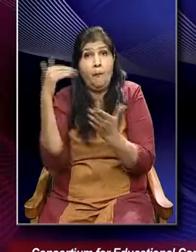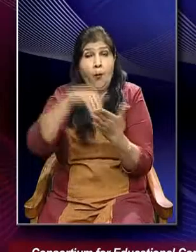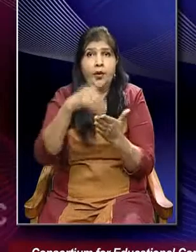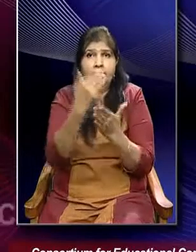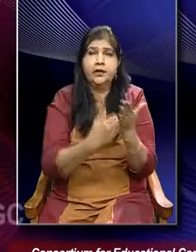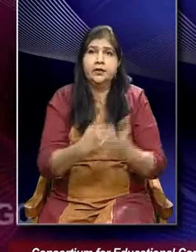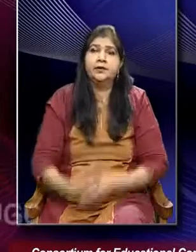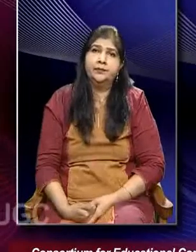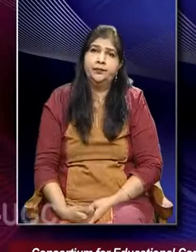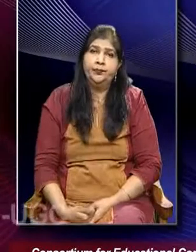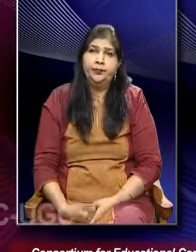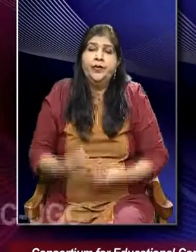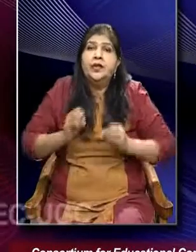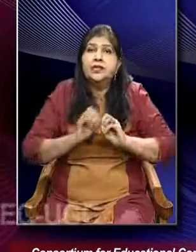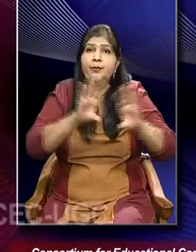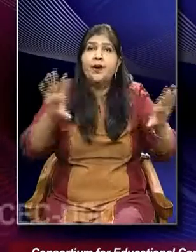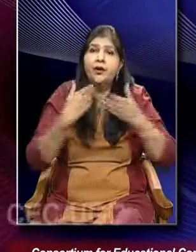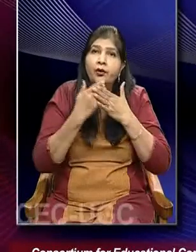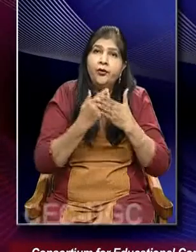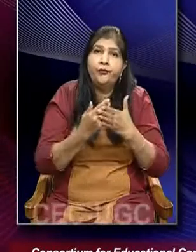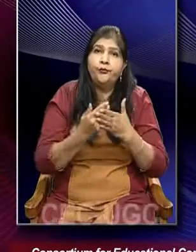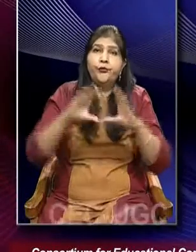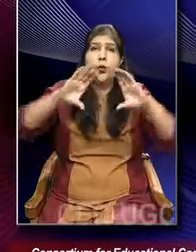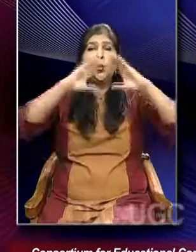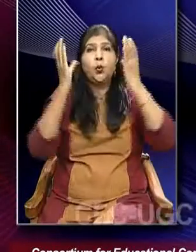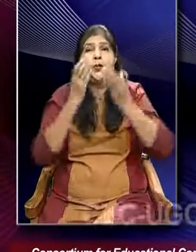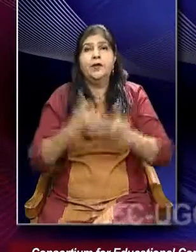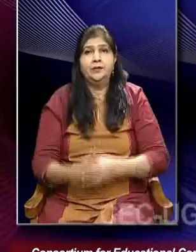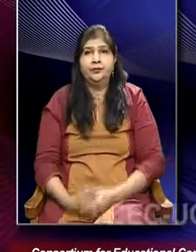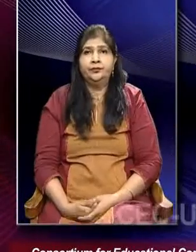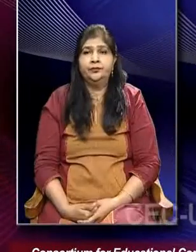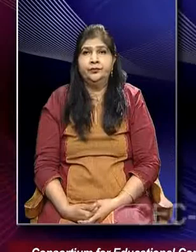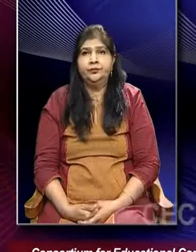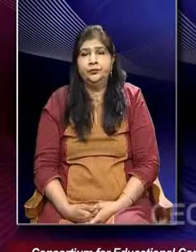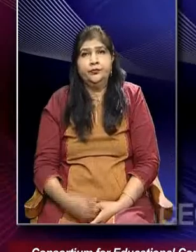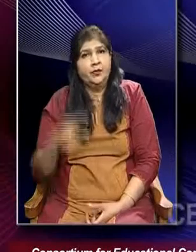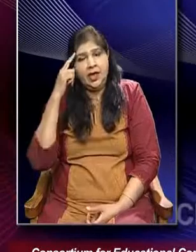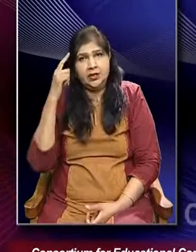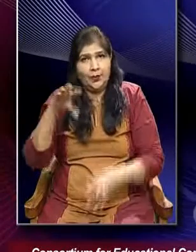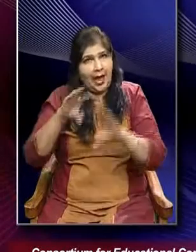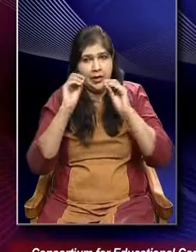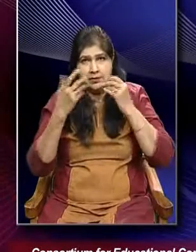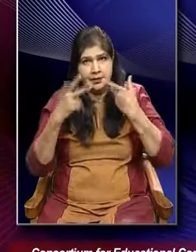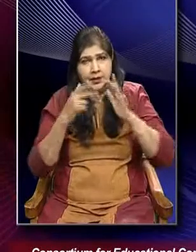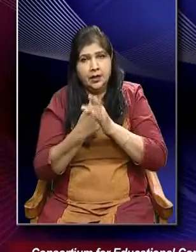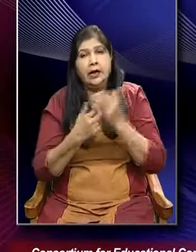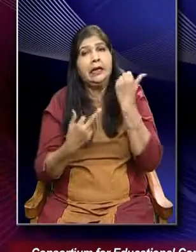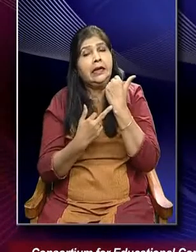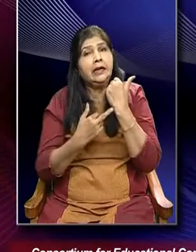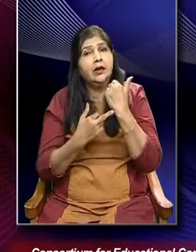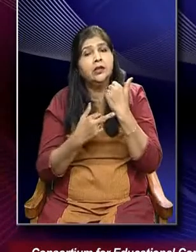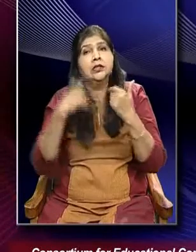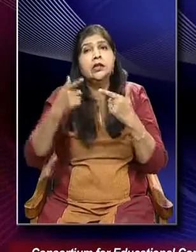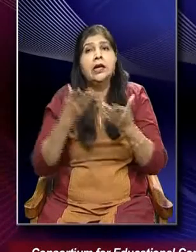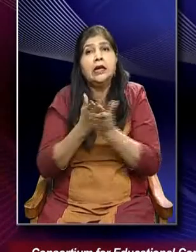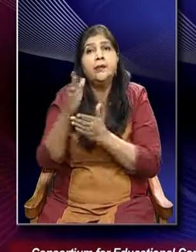role in spread of globalization. As we understand technological